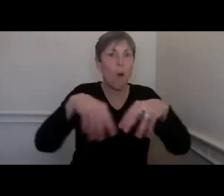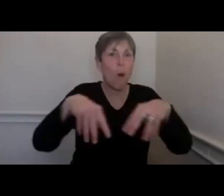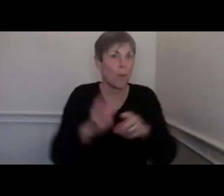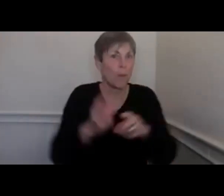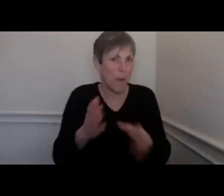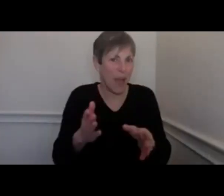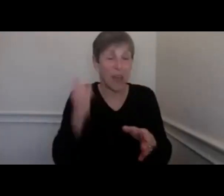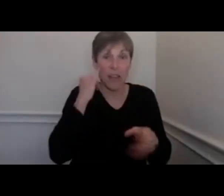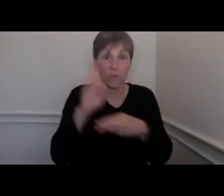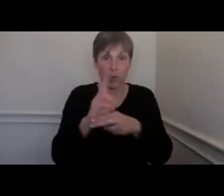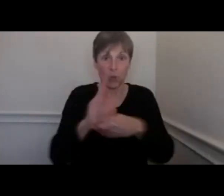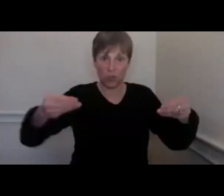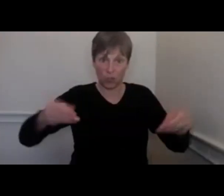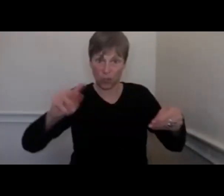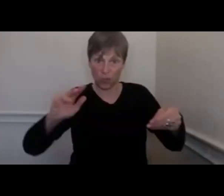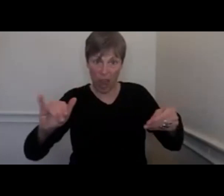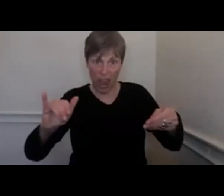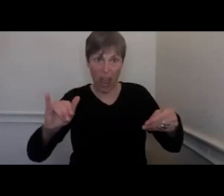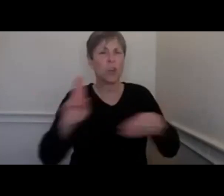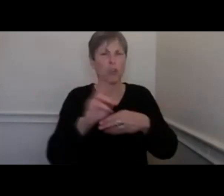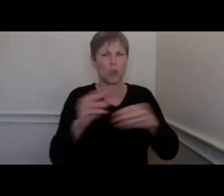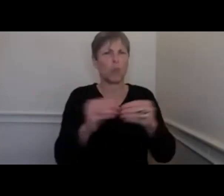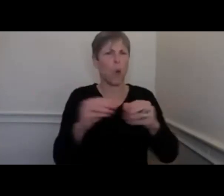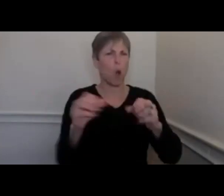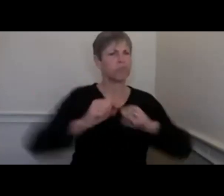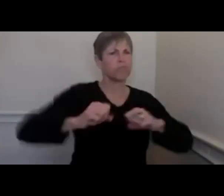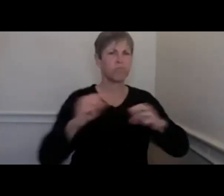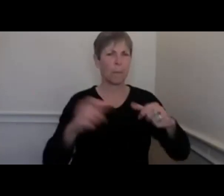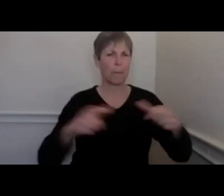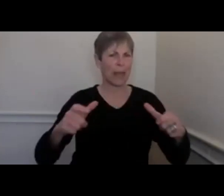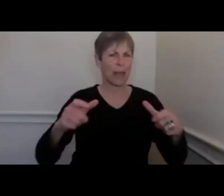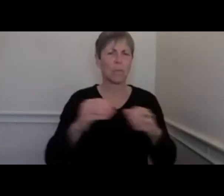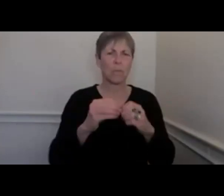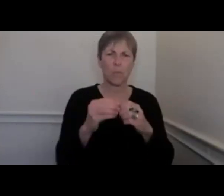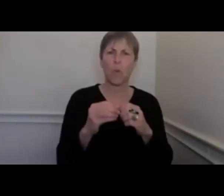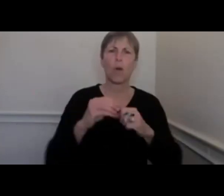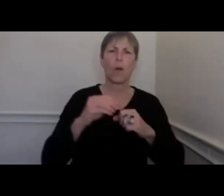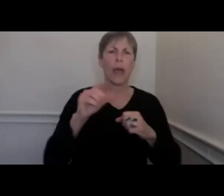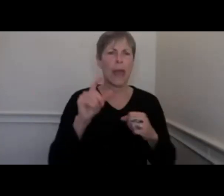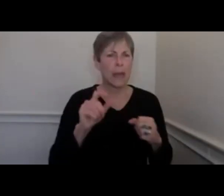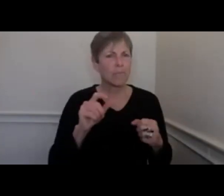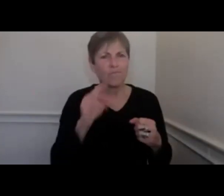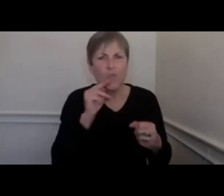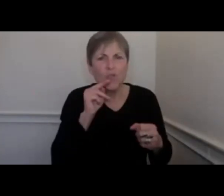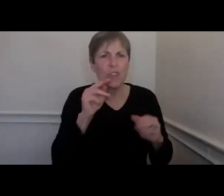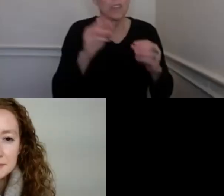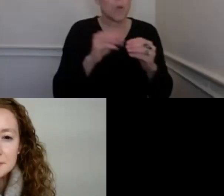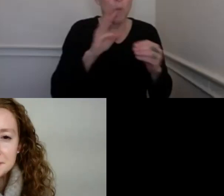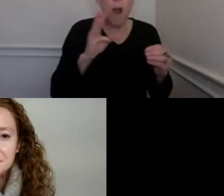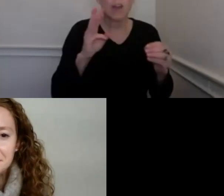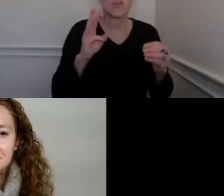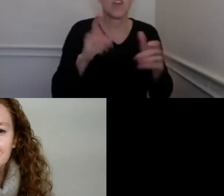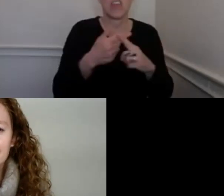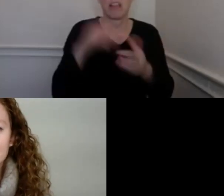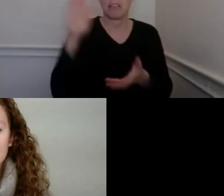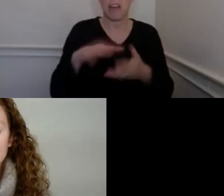just the larger the cell tray, the more soil, the more nutrients, the less likely they are to be root-bound.